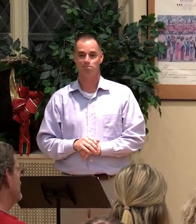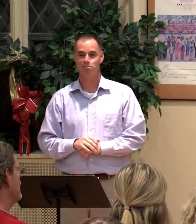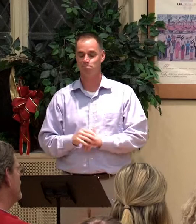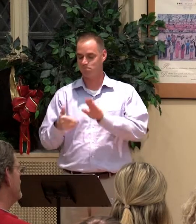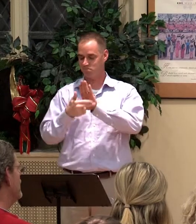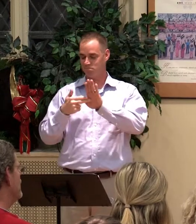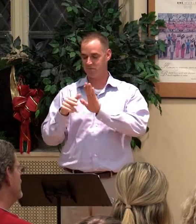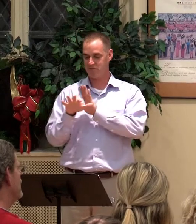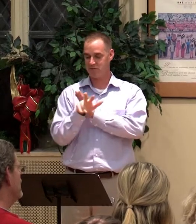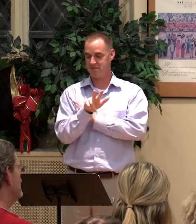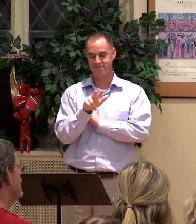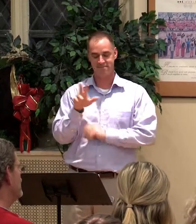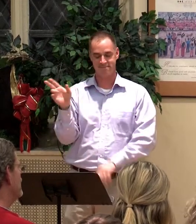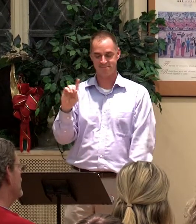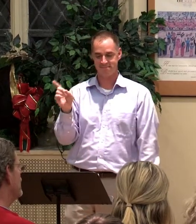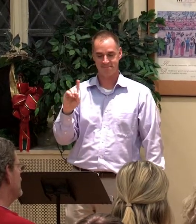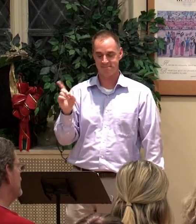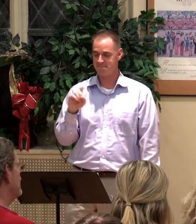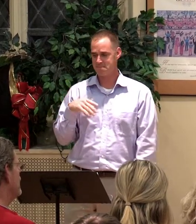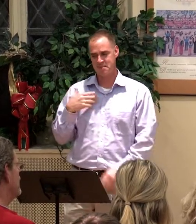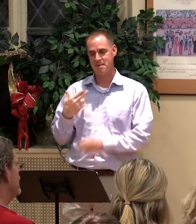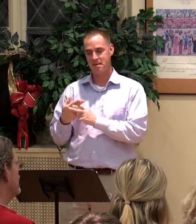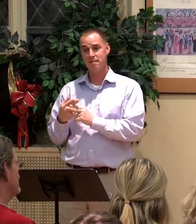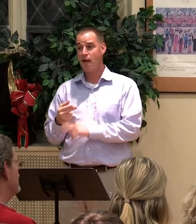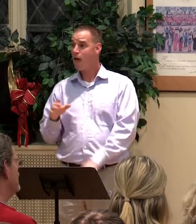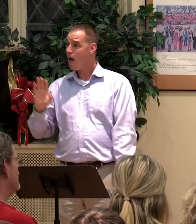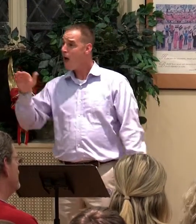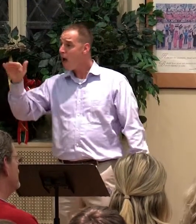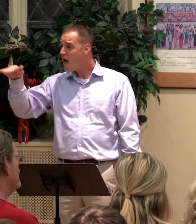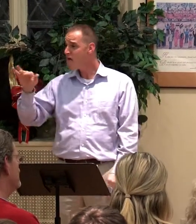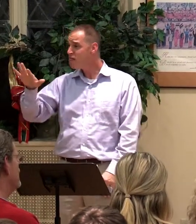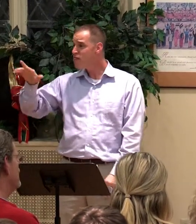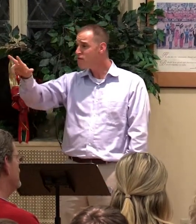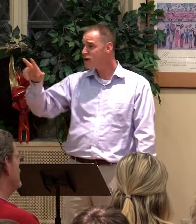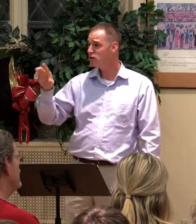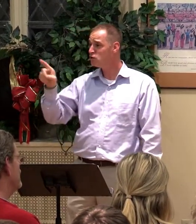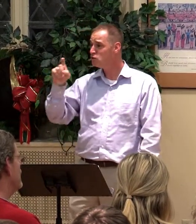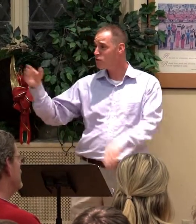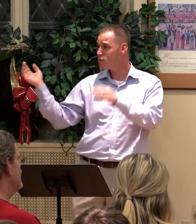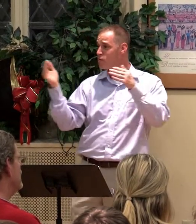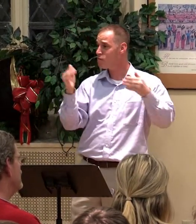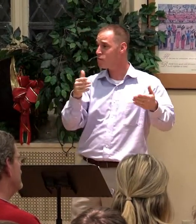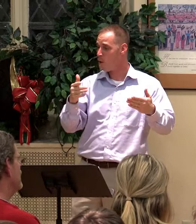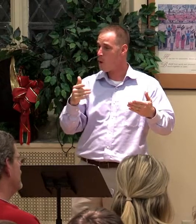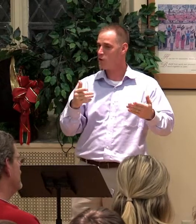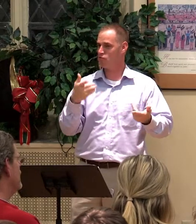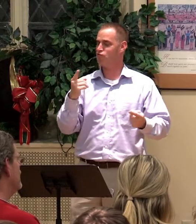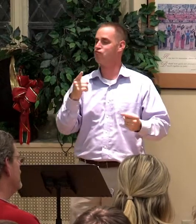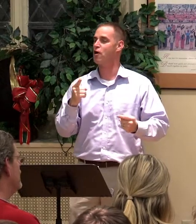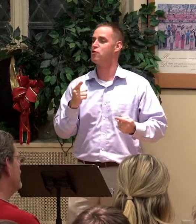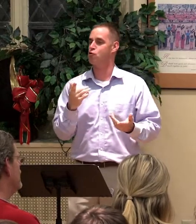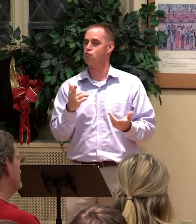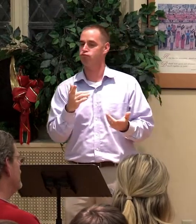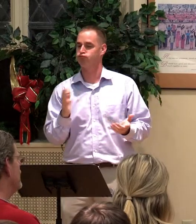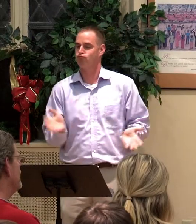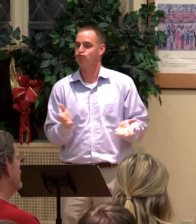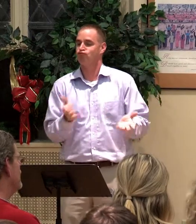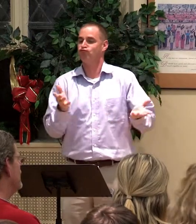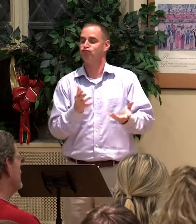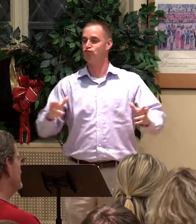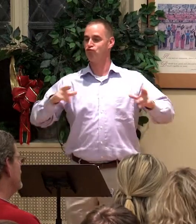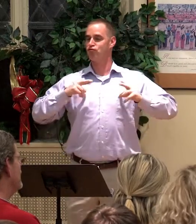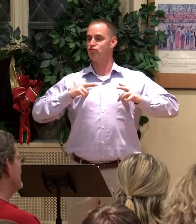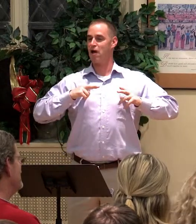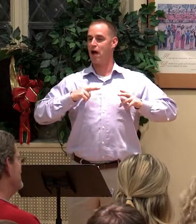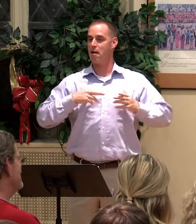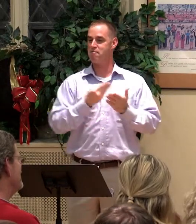not. People say to me, hey, 53, you should be focusing on building up your retirement account